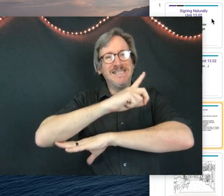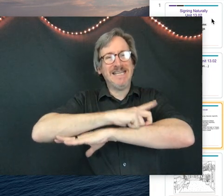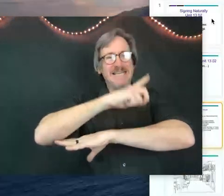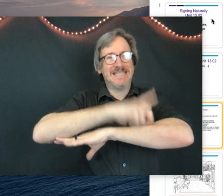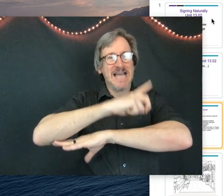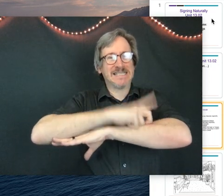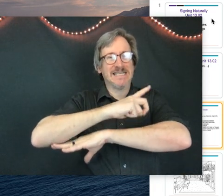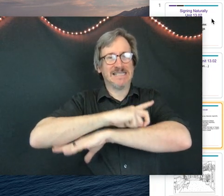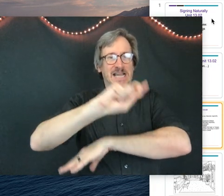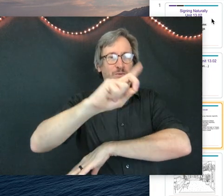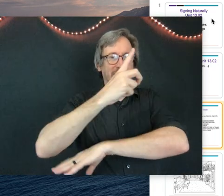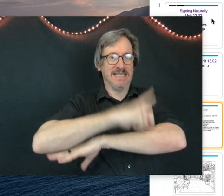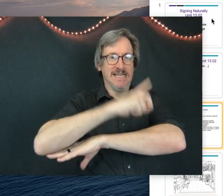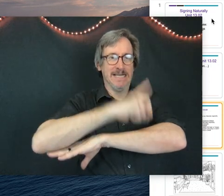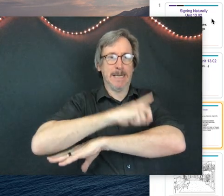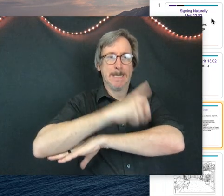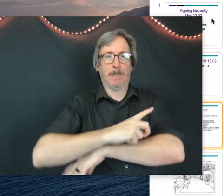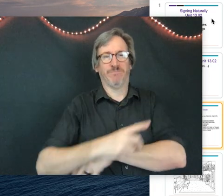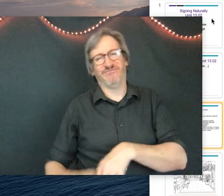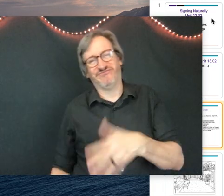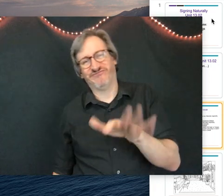You'll see desk signed with a D.